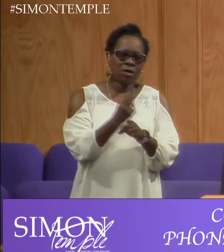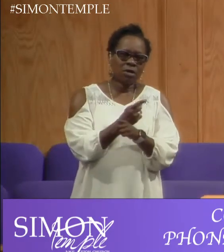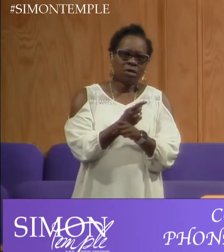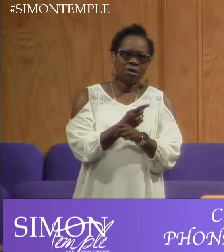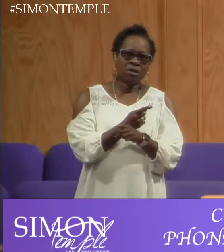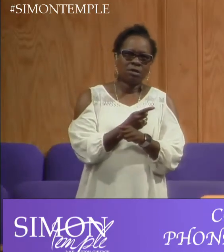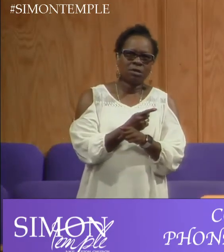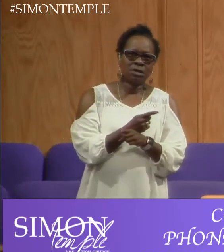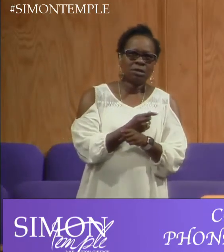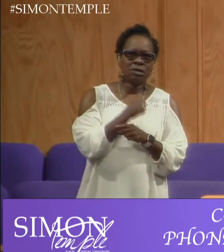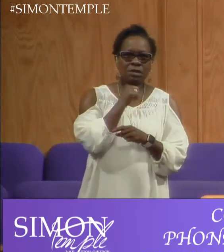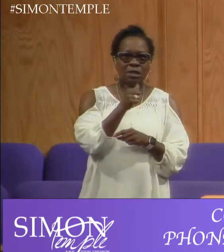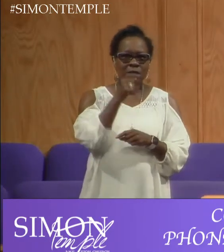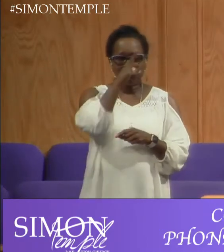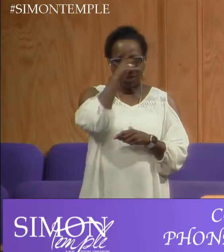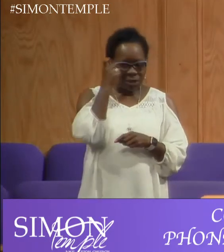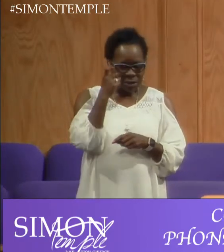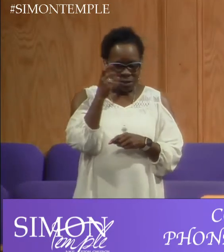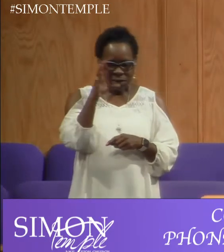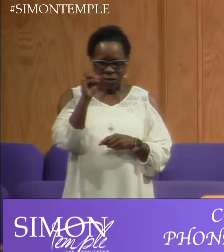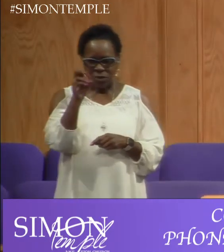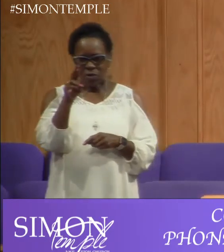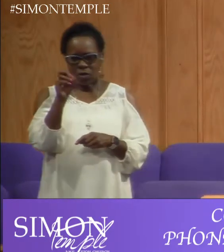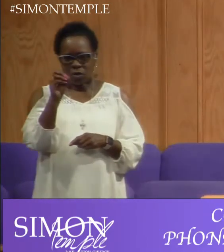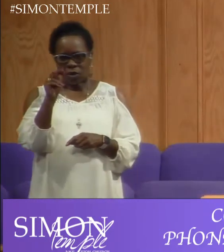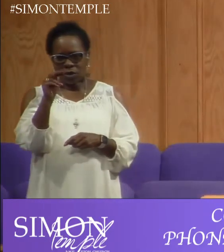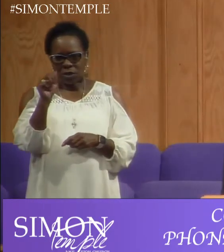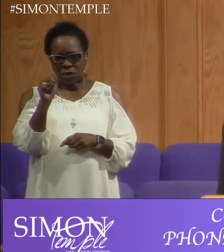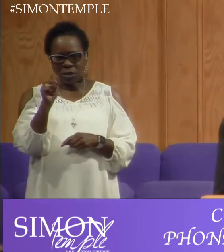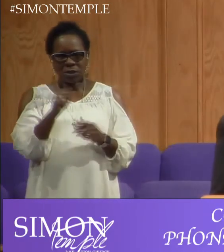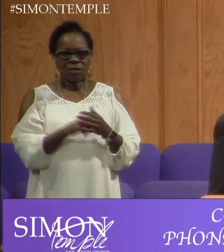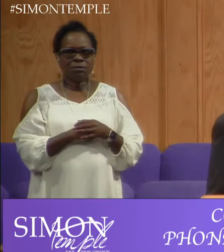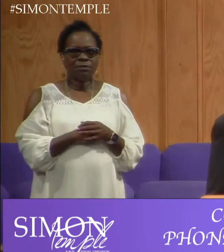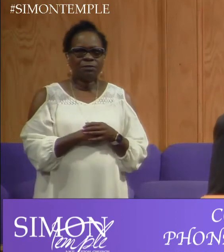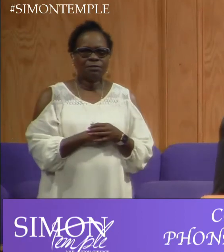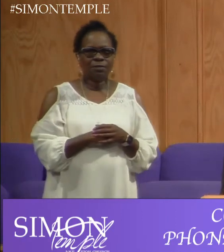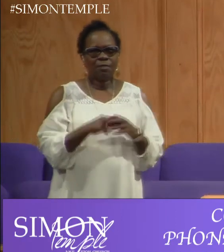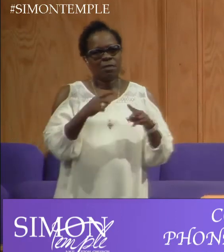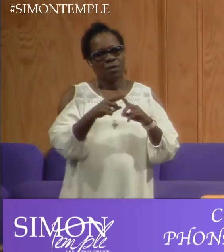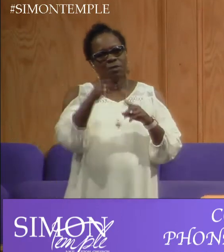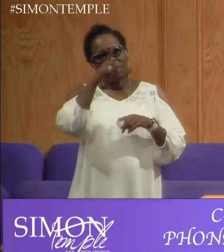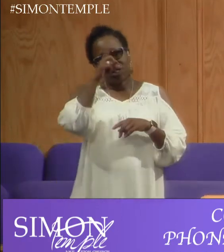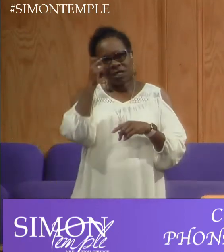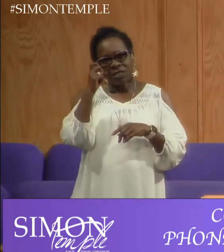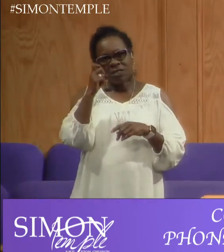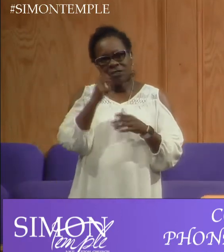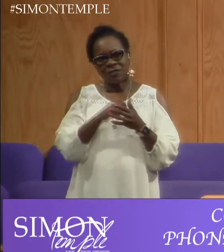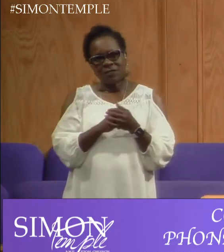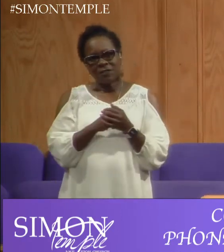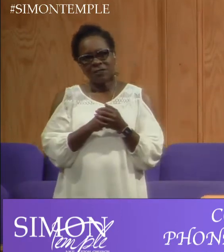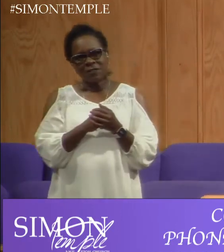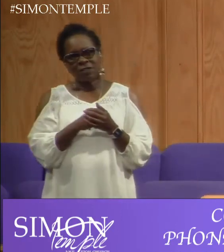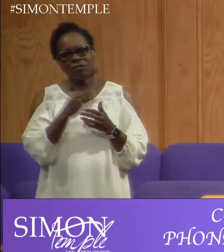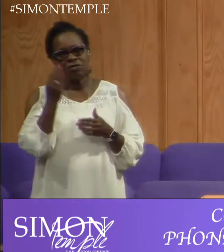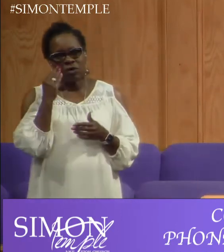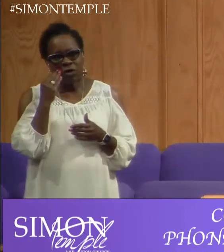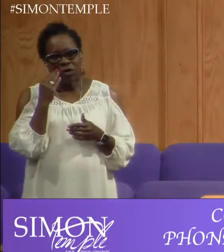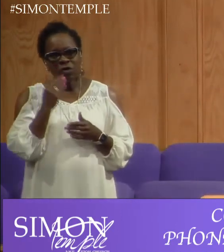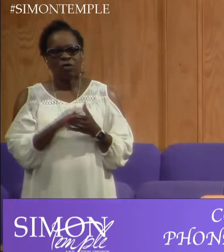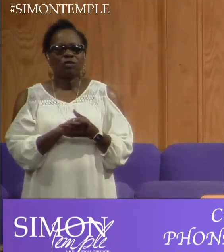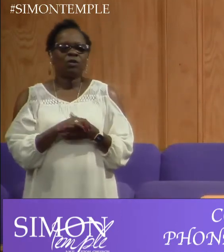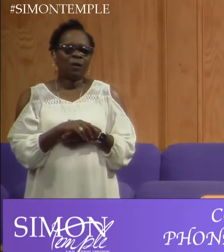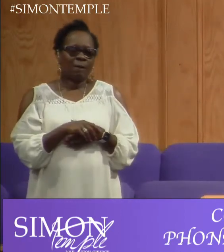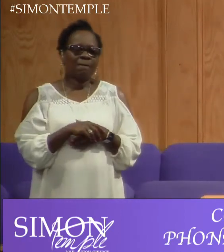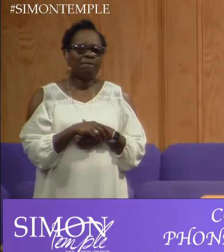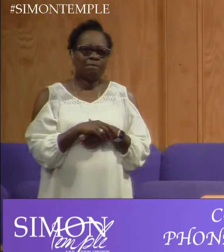Not because of Corona, but Corona may have been the thing that let you know that life is so precious, but the life